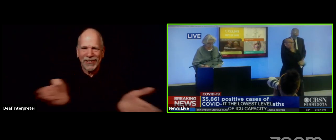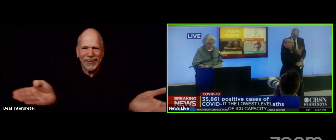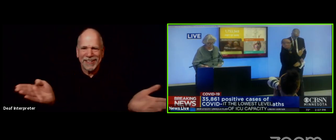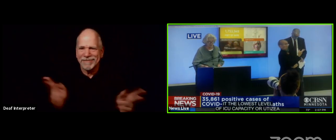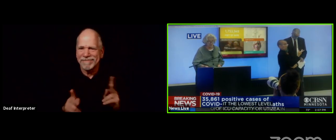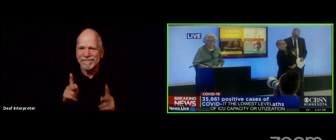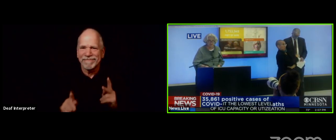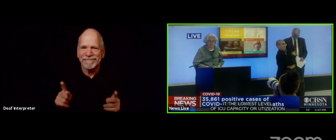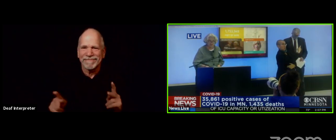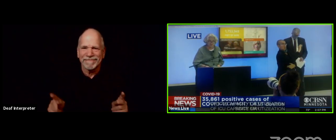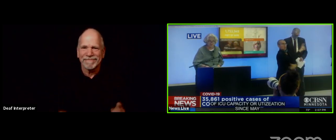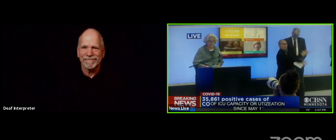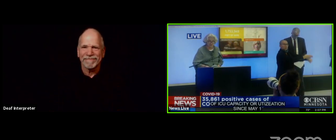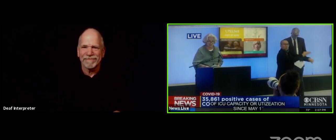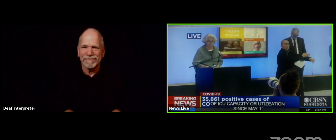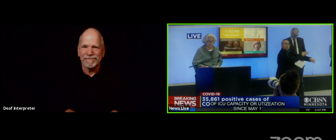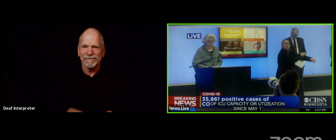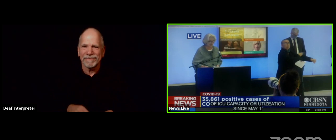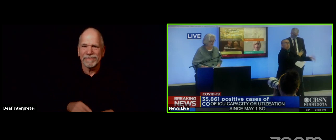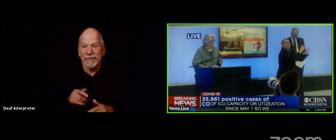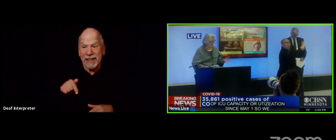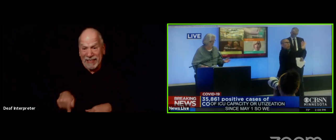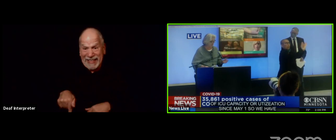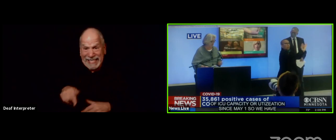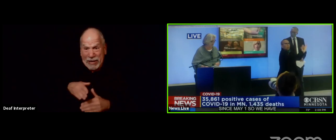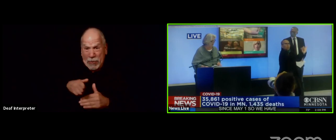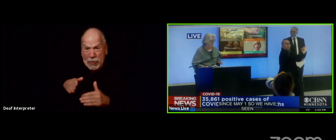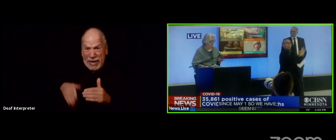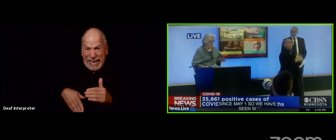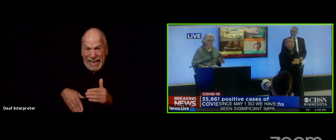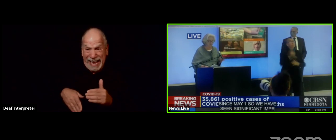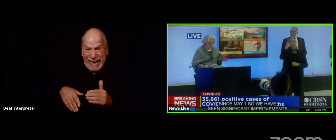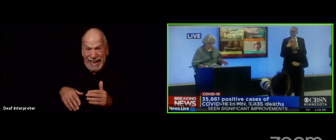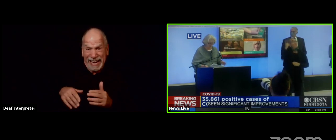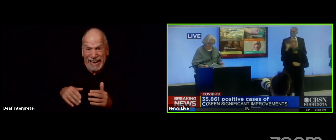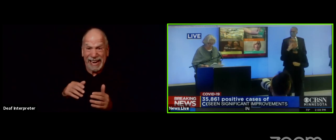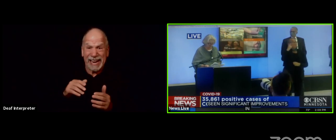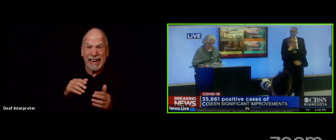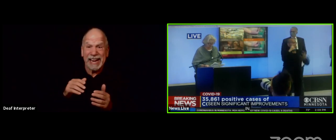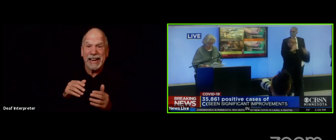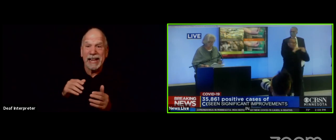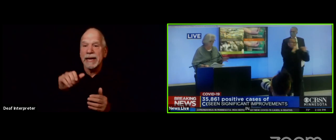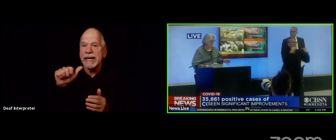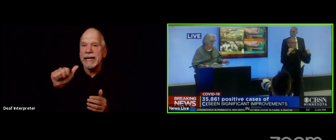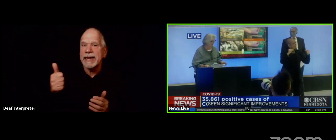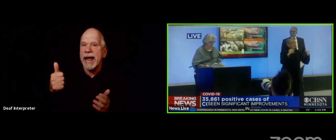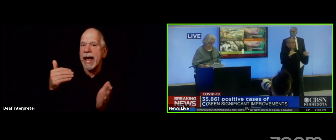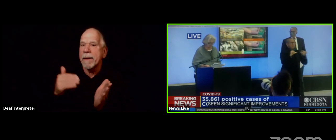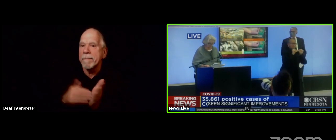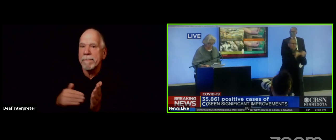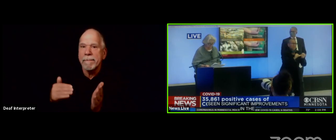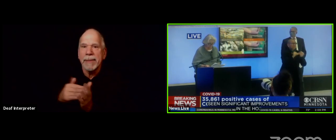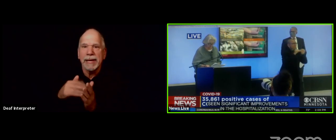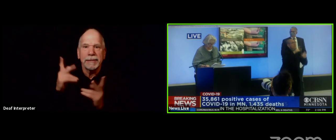picture. As the governor mentioned, and I've mentioned in the past, we continue to see this peak and valley